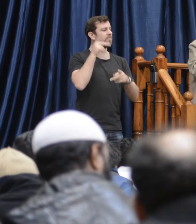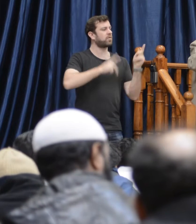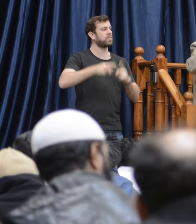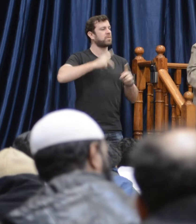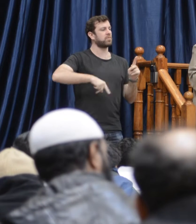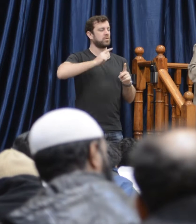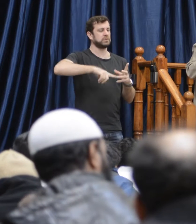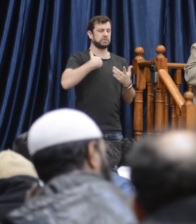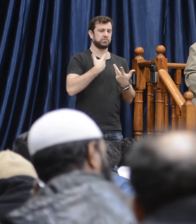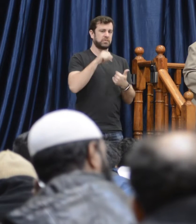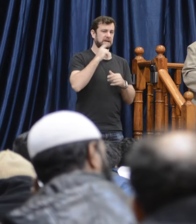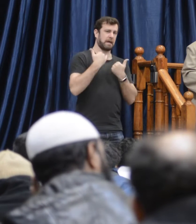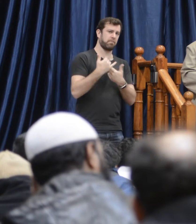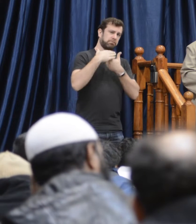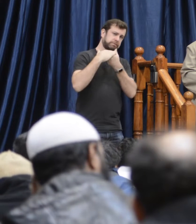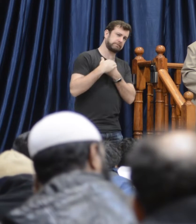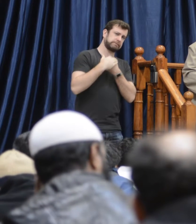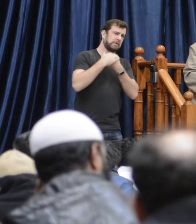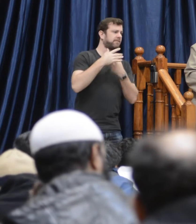are under tremendous pressure.